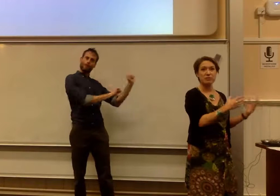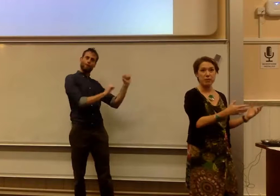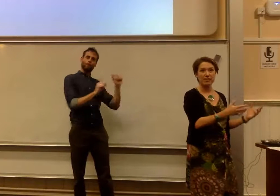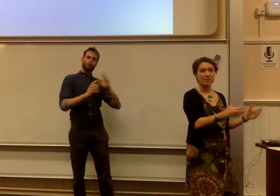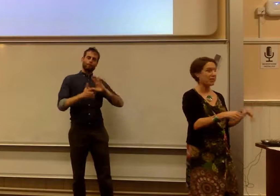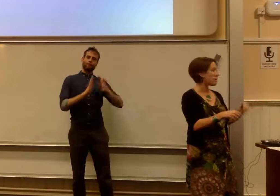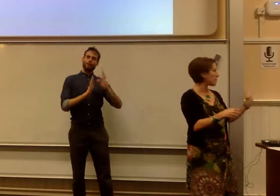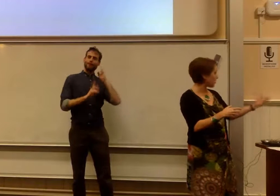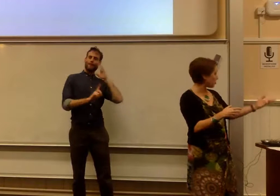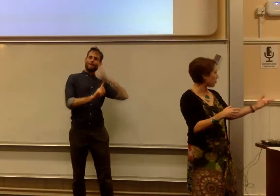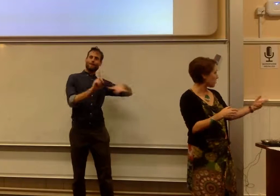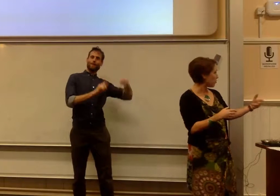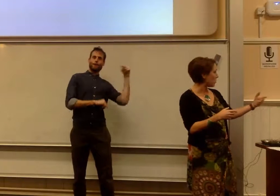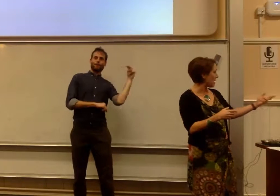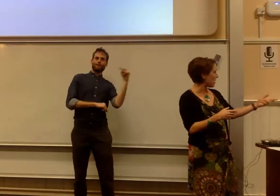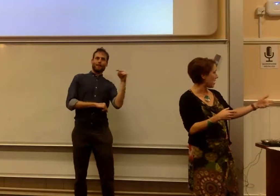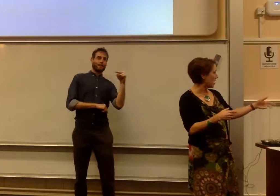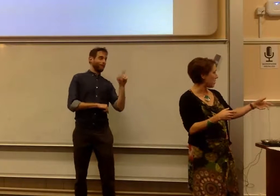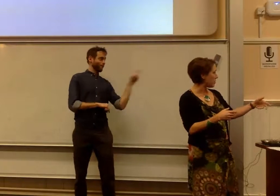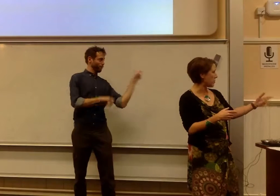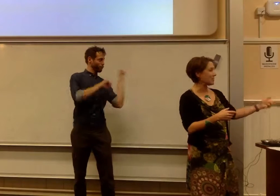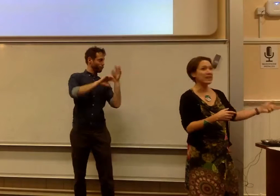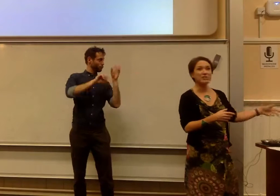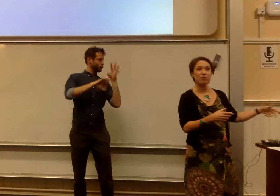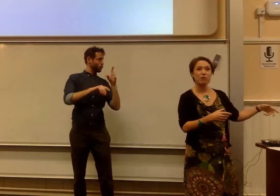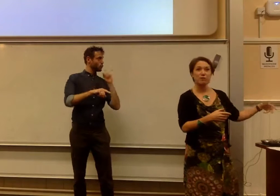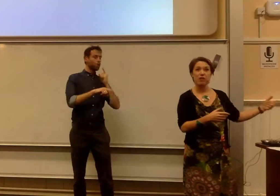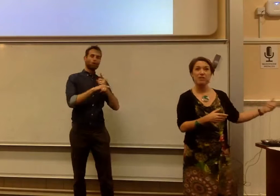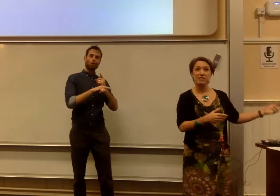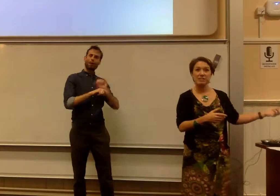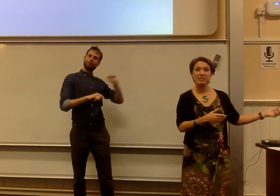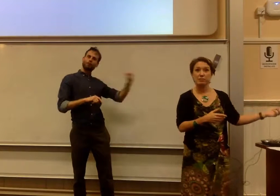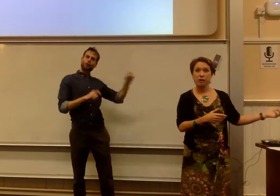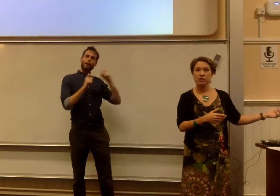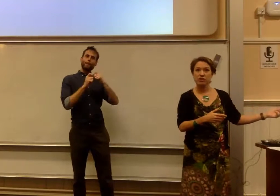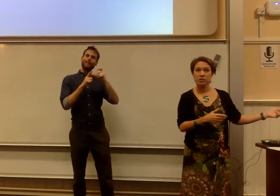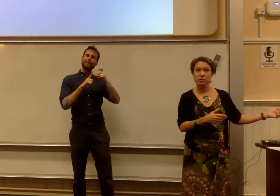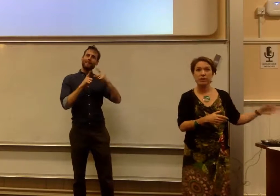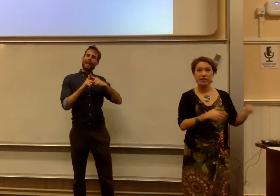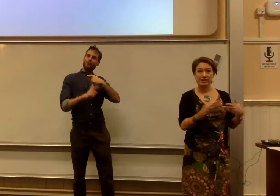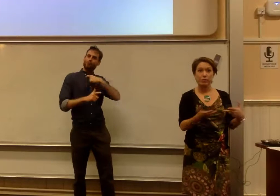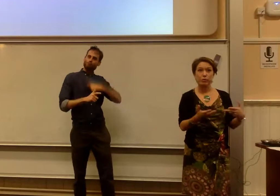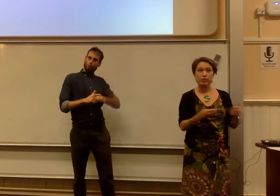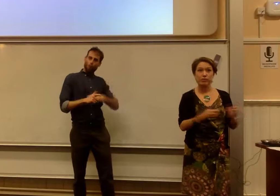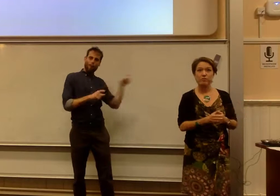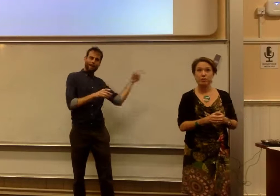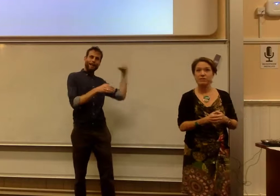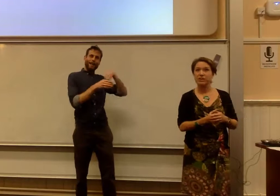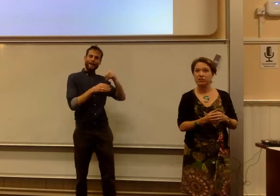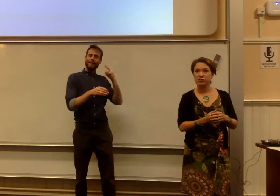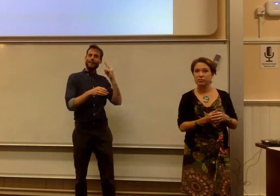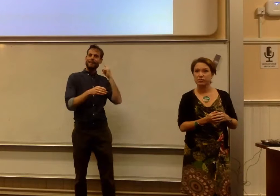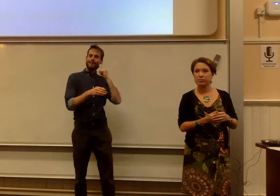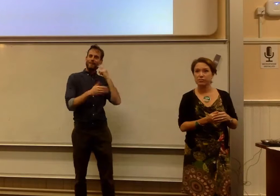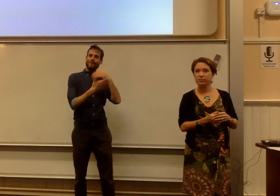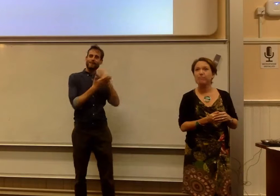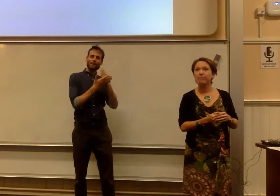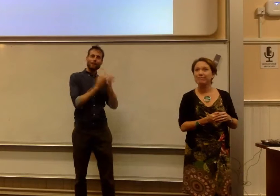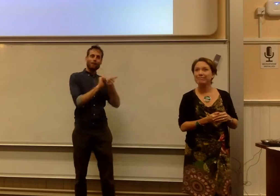community's perspective, and talk a bit more about the BDA's role as part of the deaf sector partnership in supporting